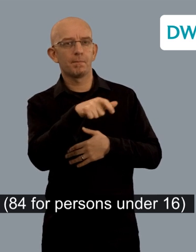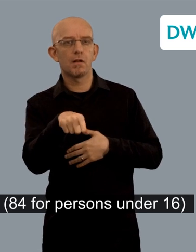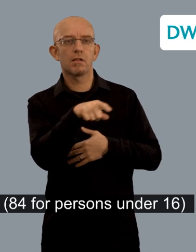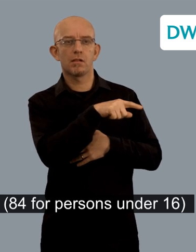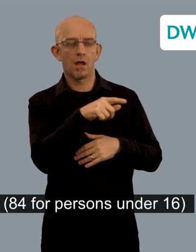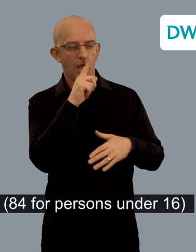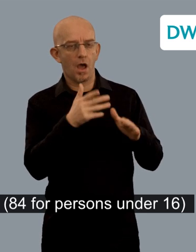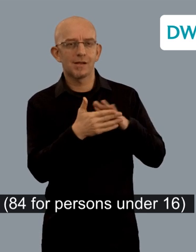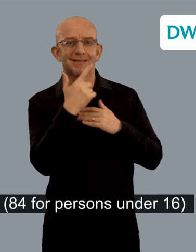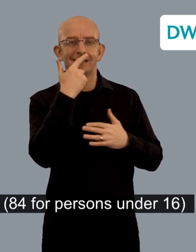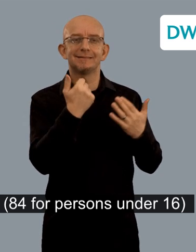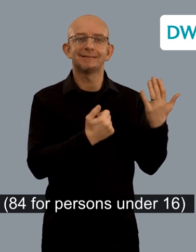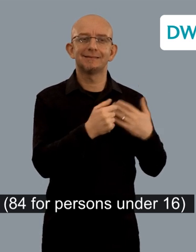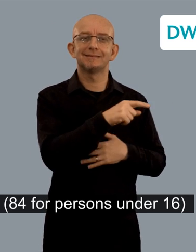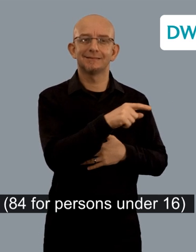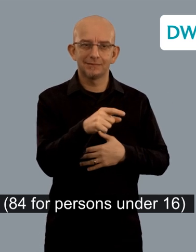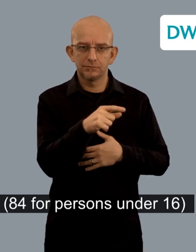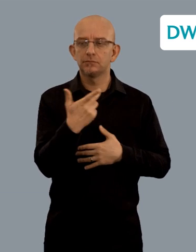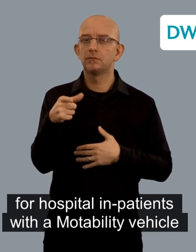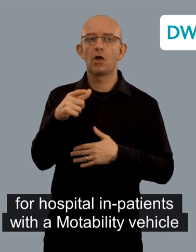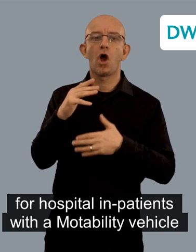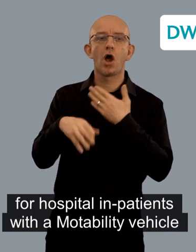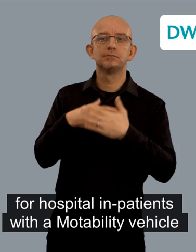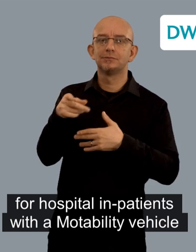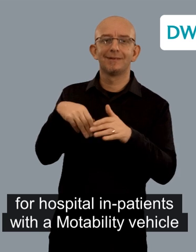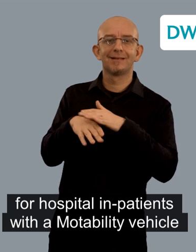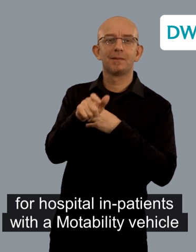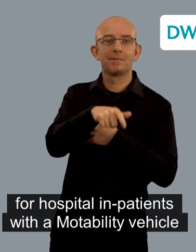for hospital inpatients with a motability vehicle,